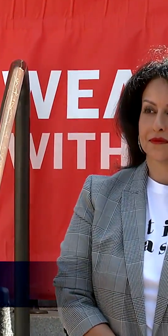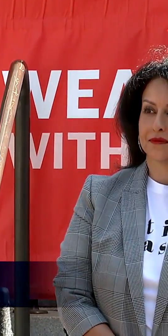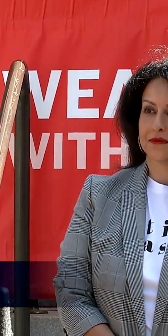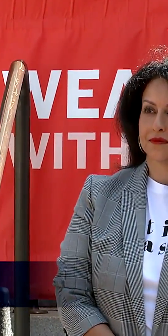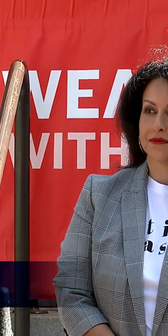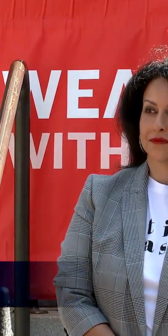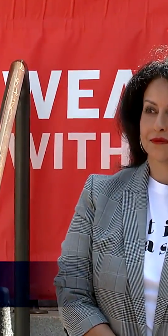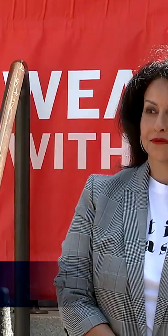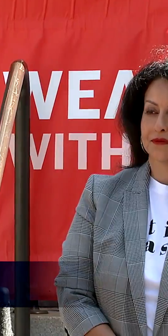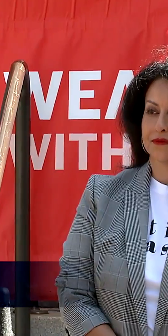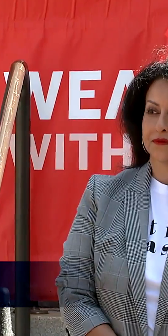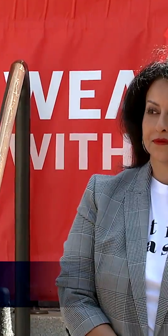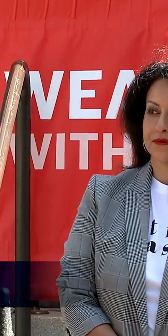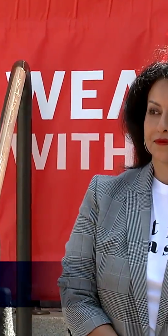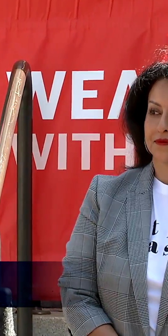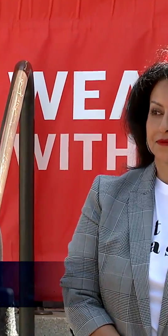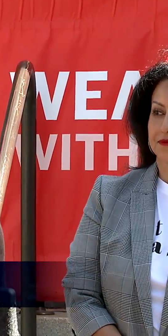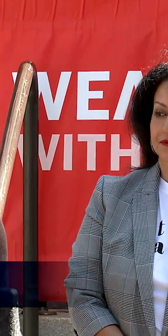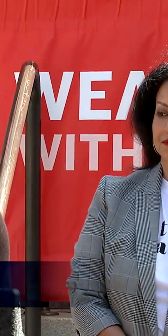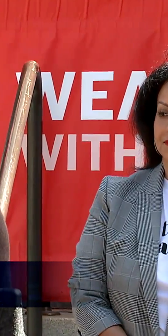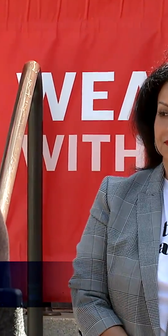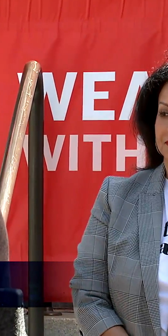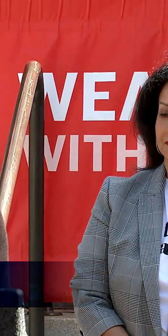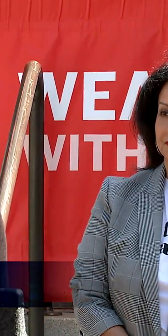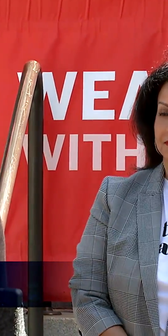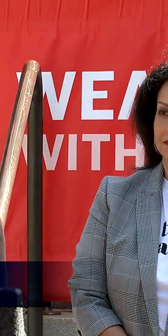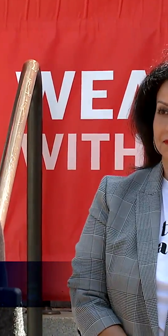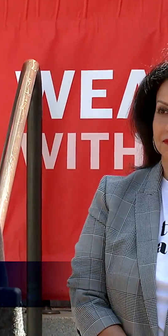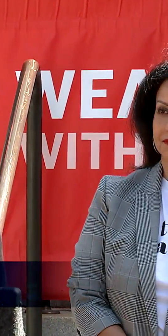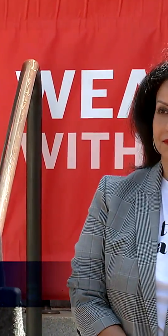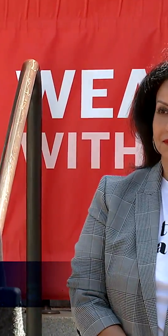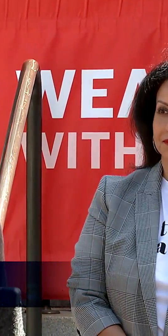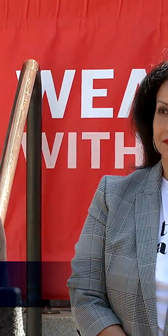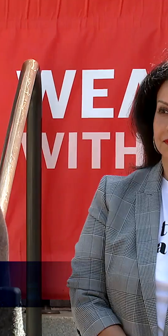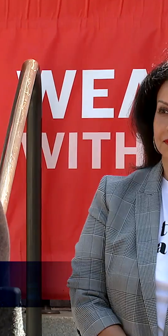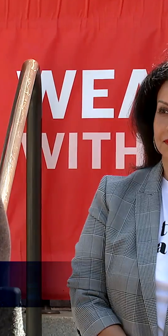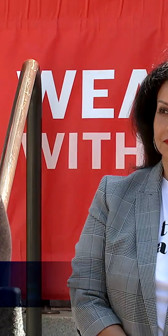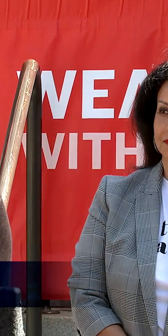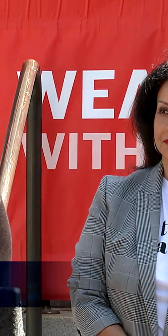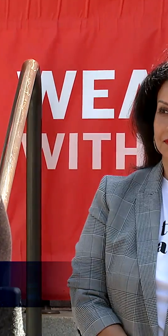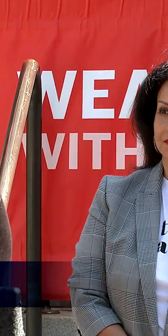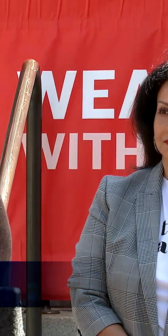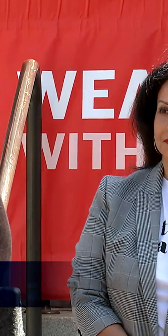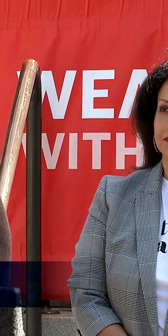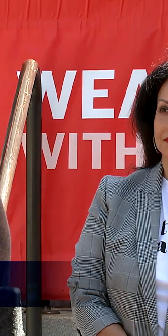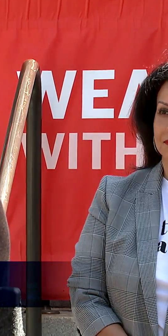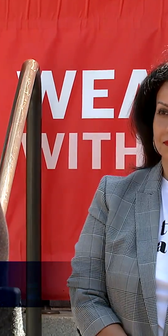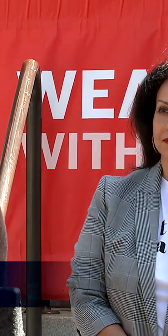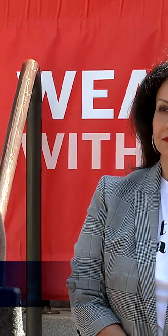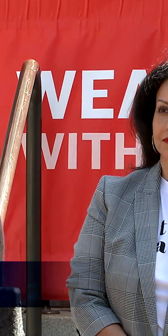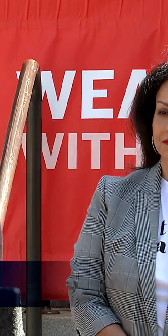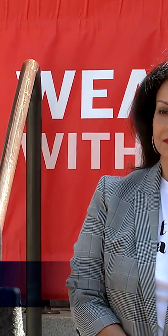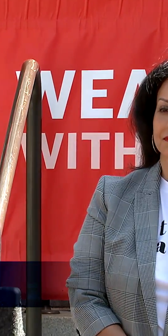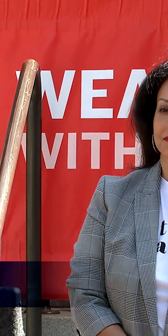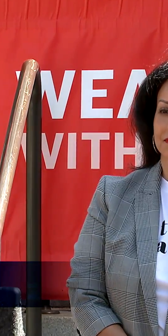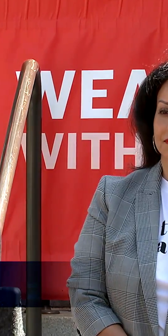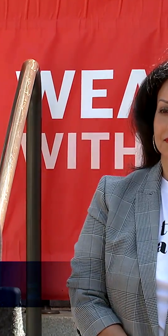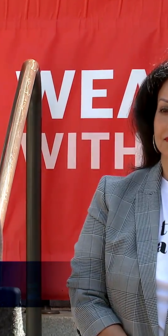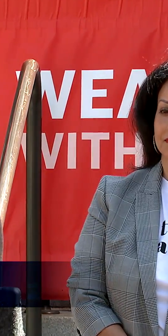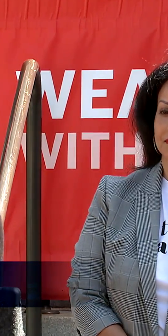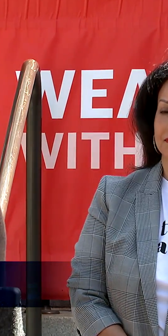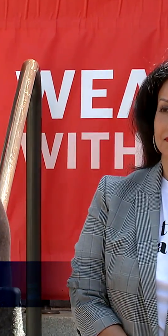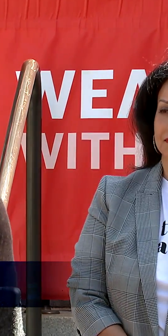means that a person's employment, whether you're male or female, can be terminated at Metro for these types of behaviors and